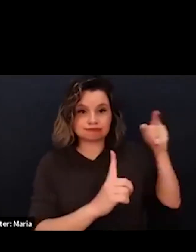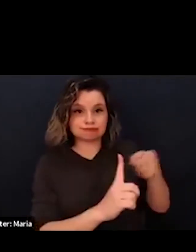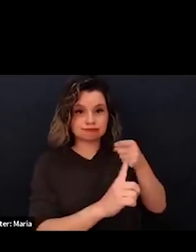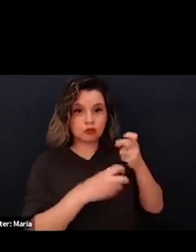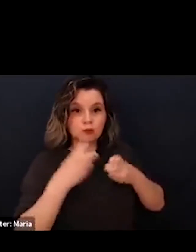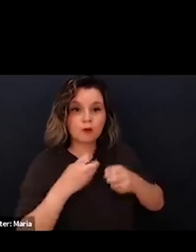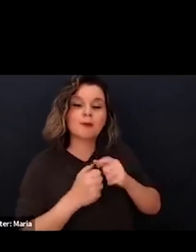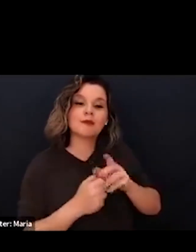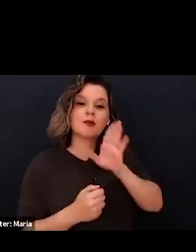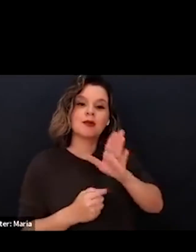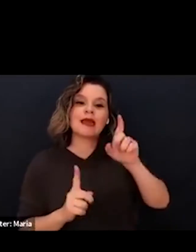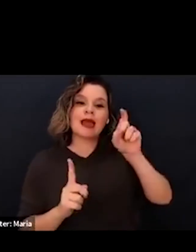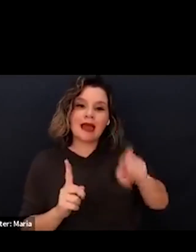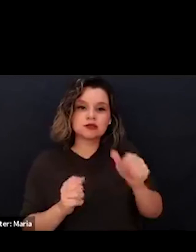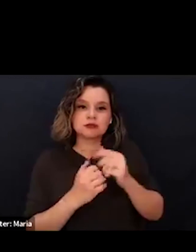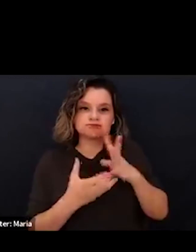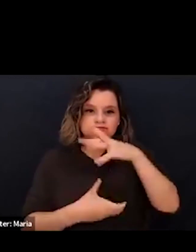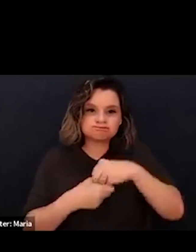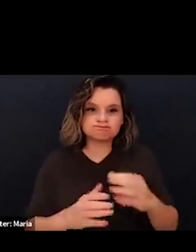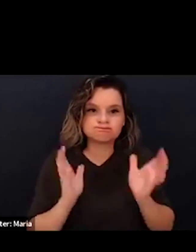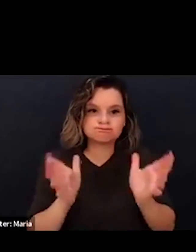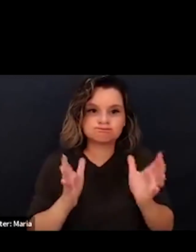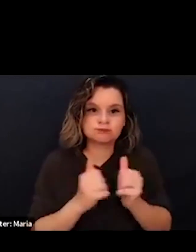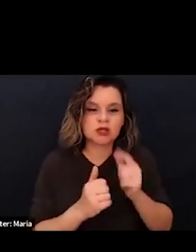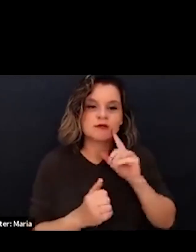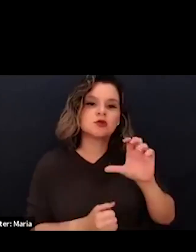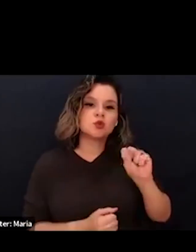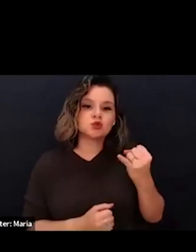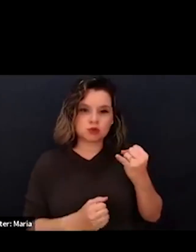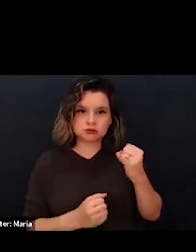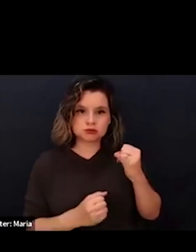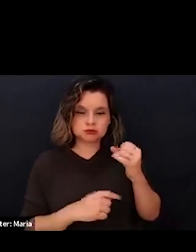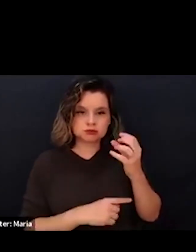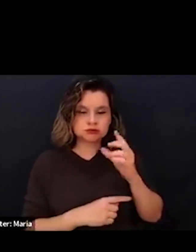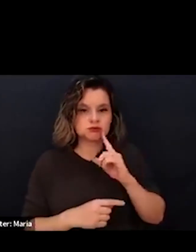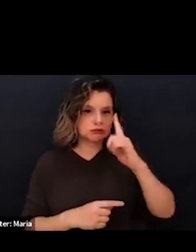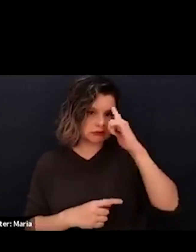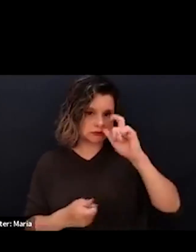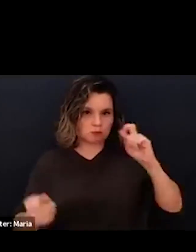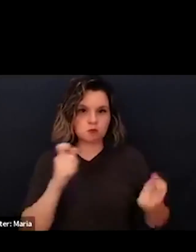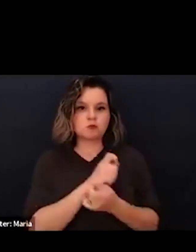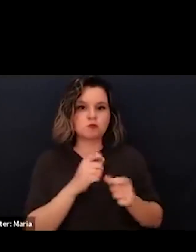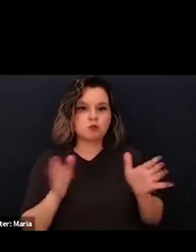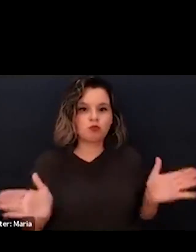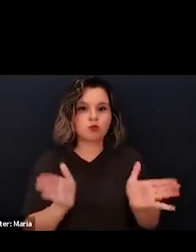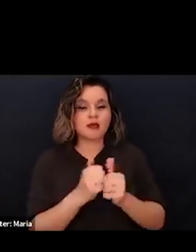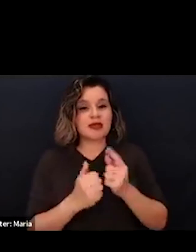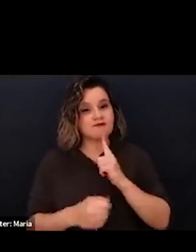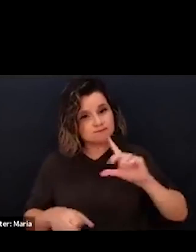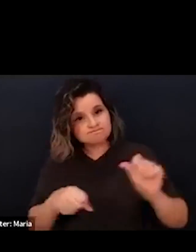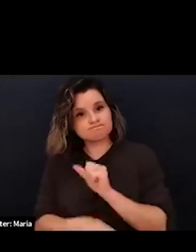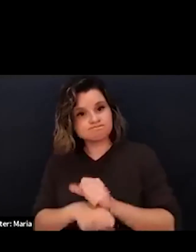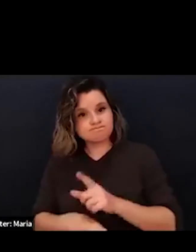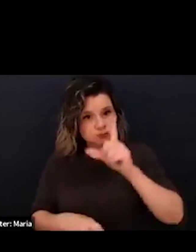to be part of the conversation on this in the social justice movements, that these men have to understand that if you're committed to social justice, you're committed